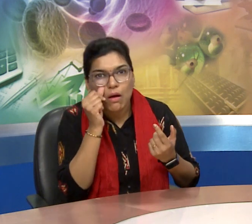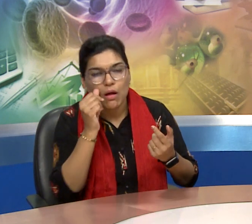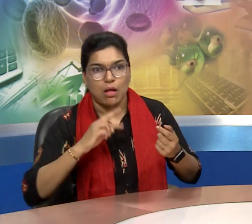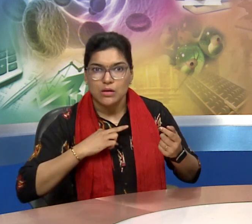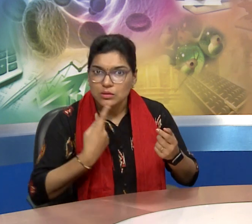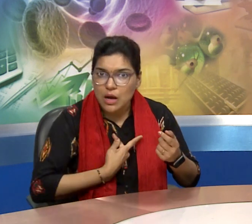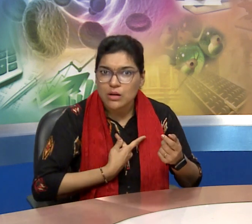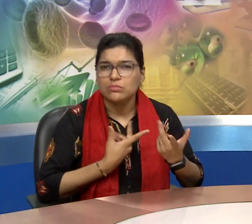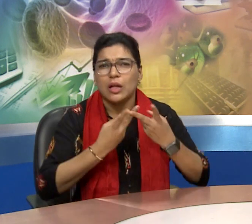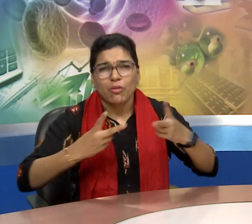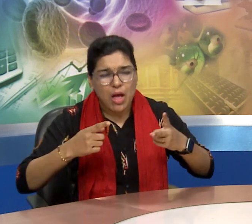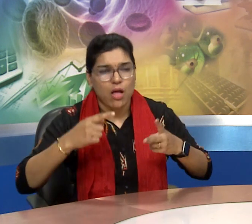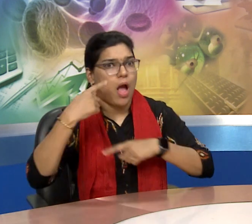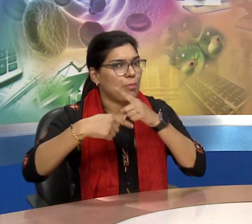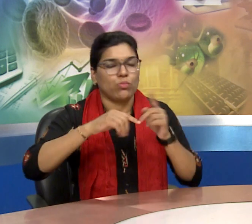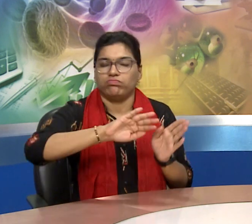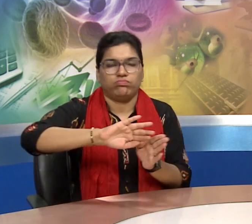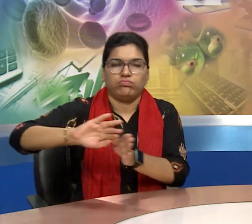providing good intellectual information,